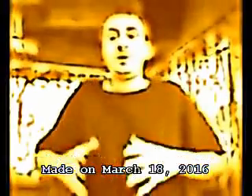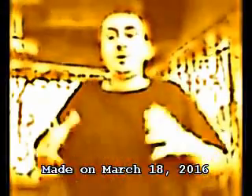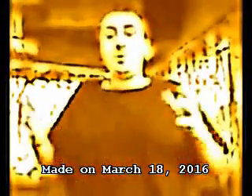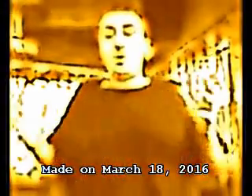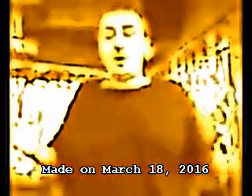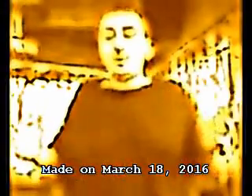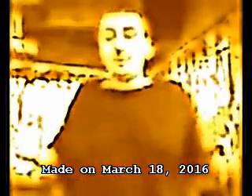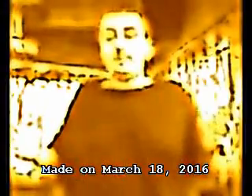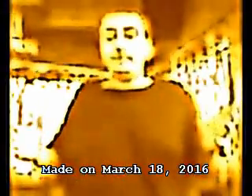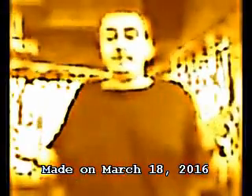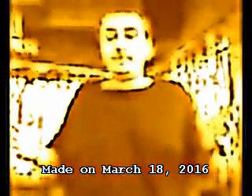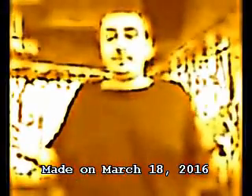Welcome.